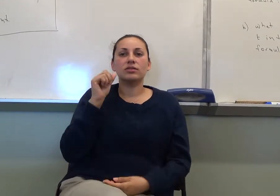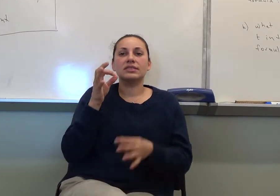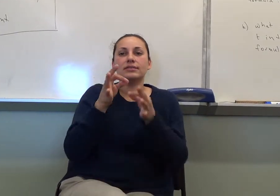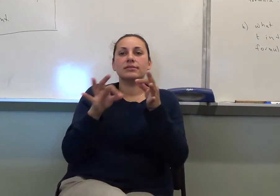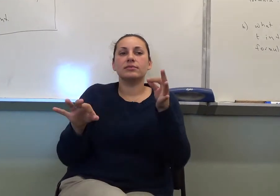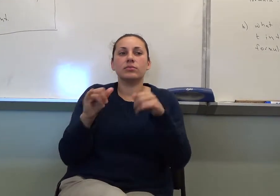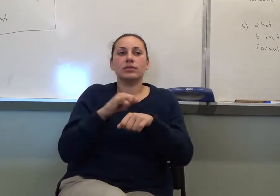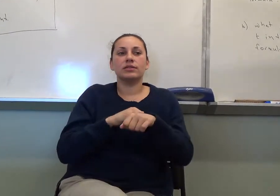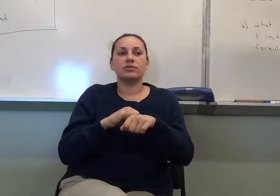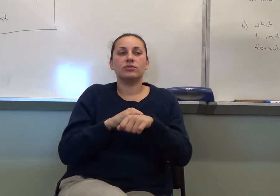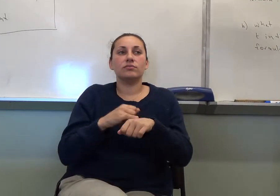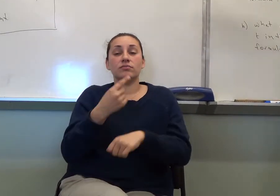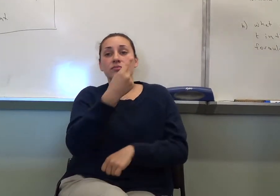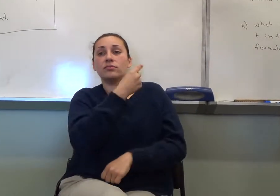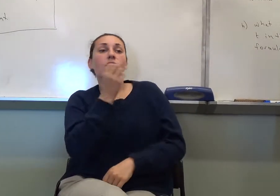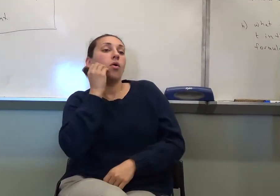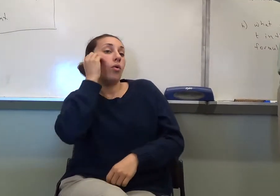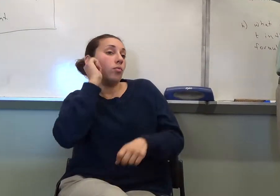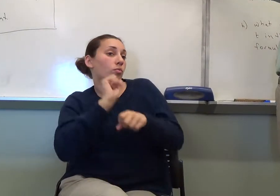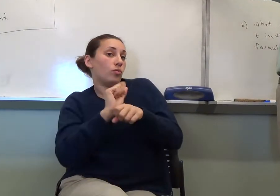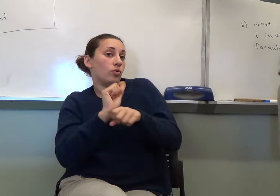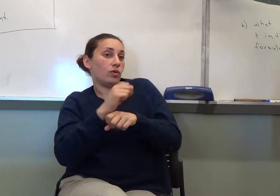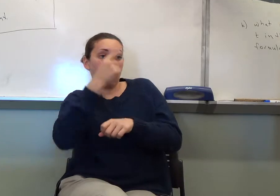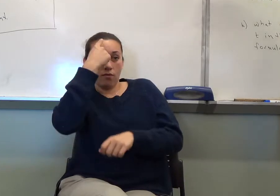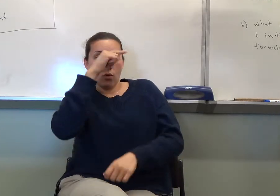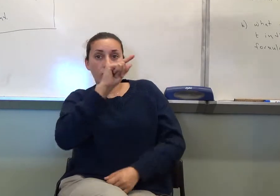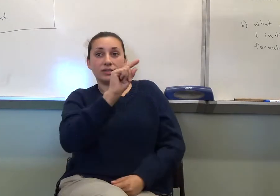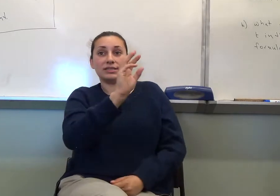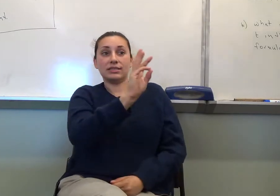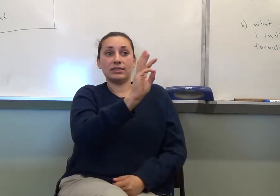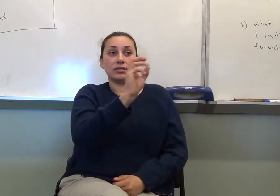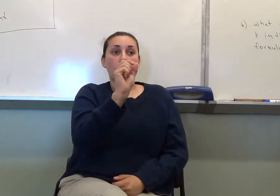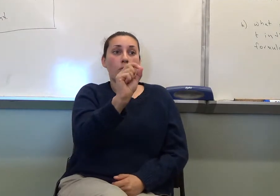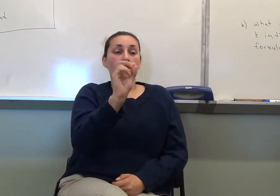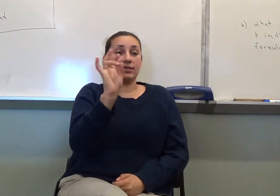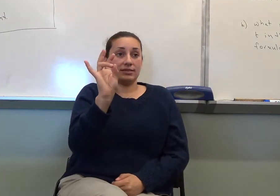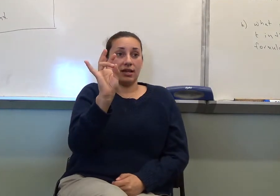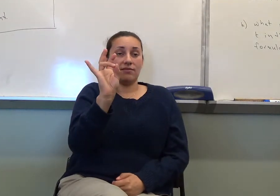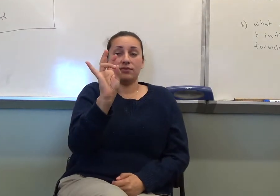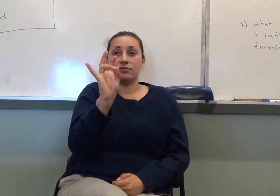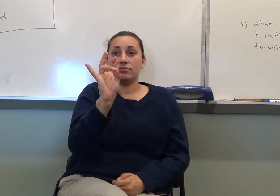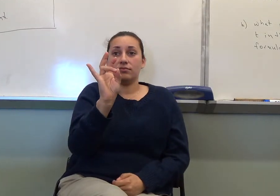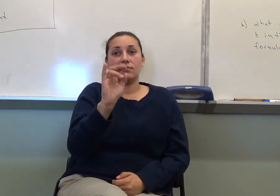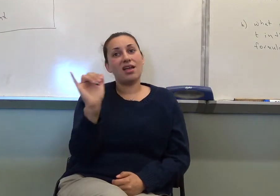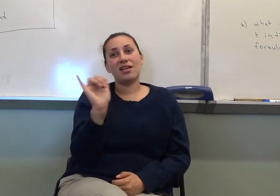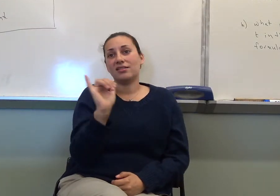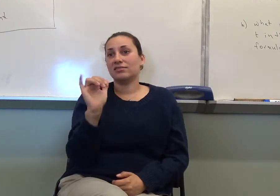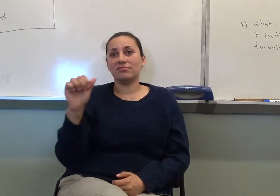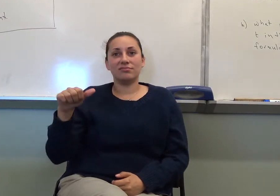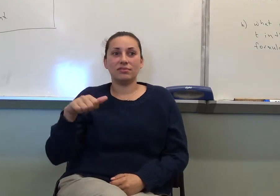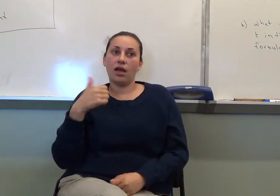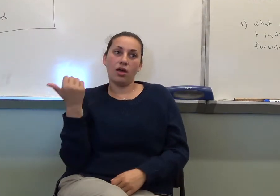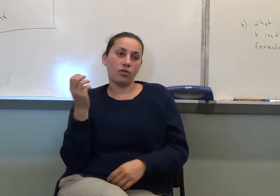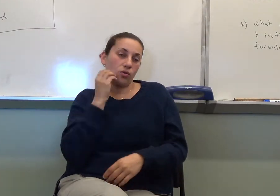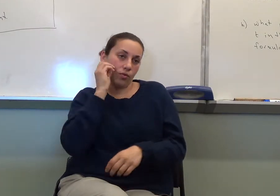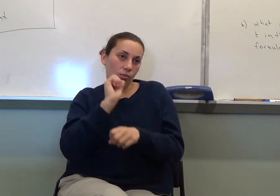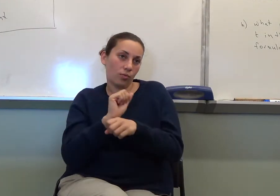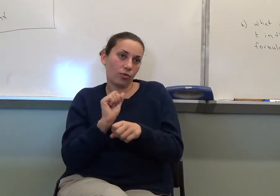this is the homework assignment for 6.7, just like on the other ones. And then just as a